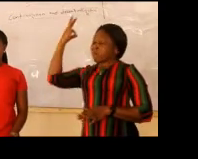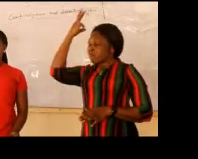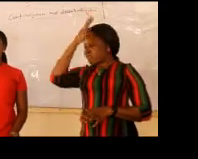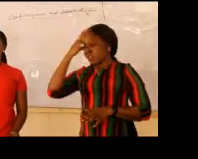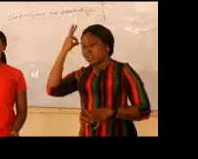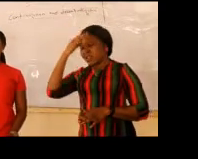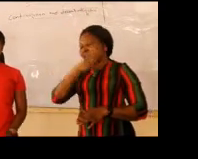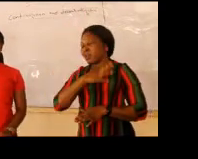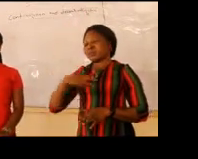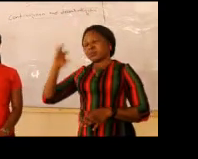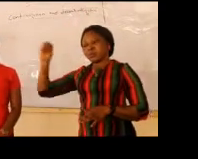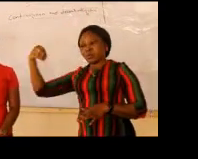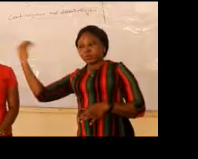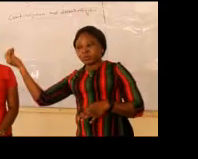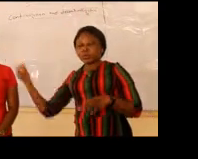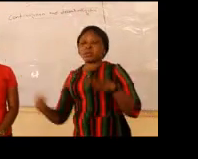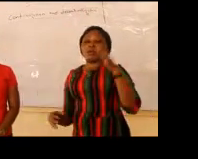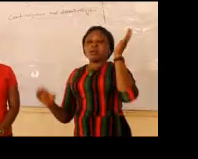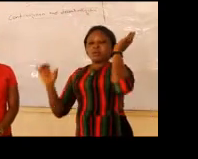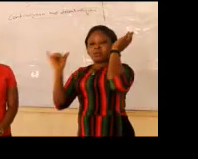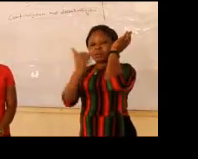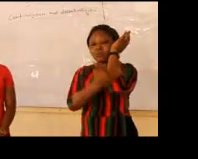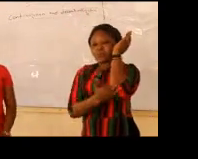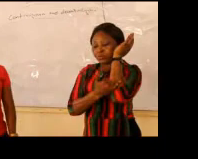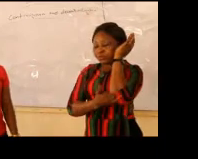and so on and so forth.